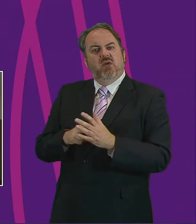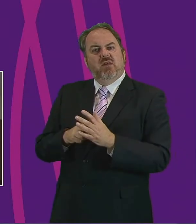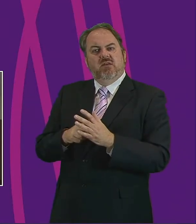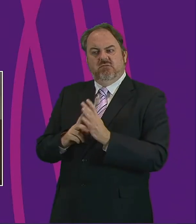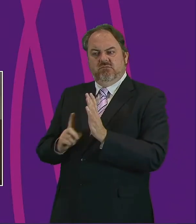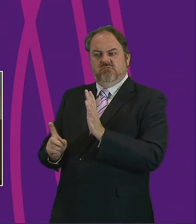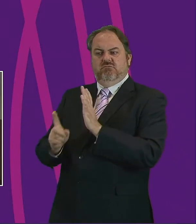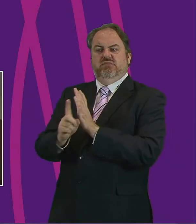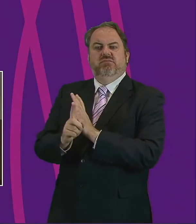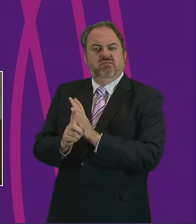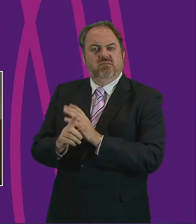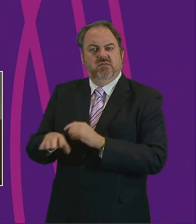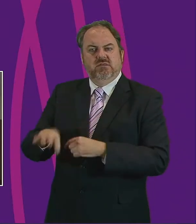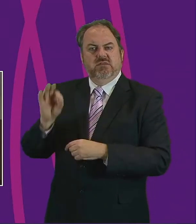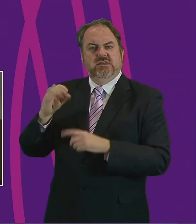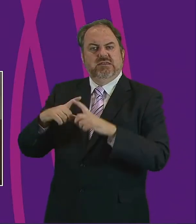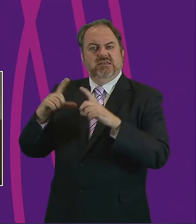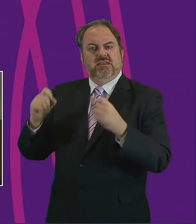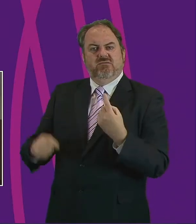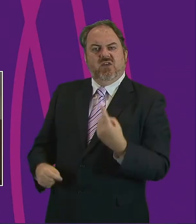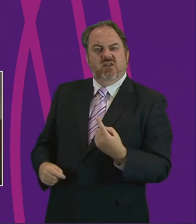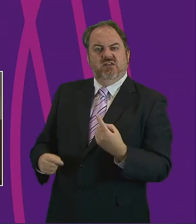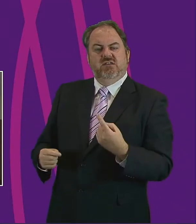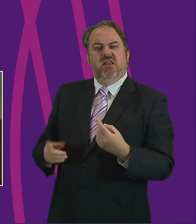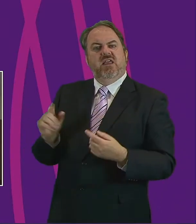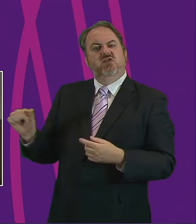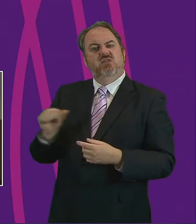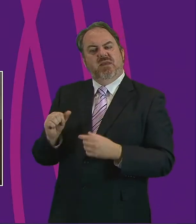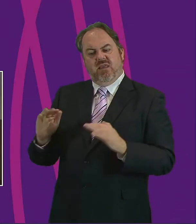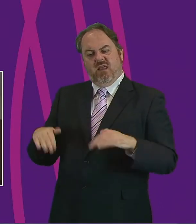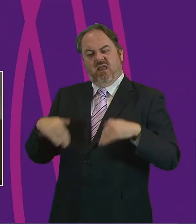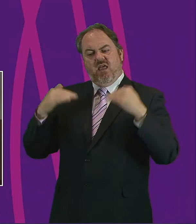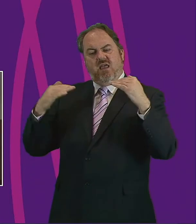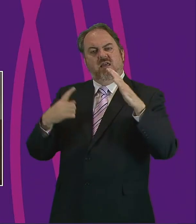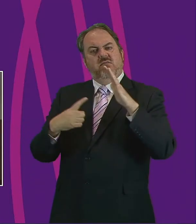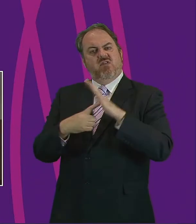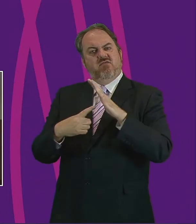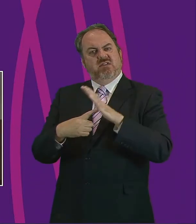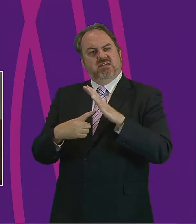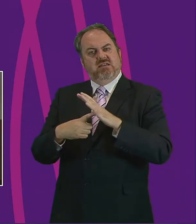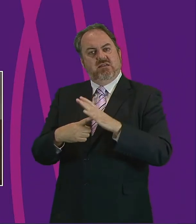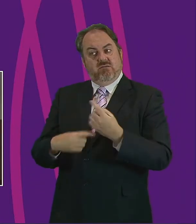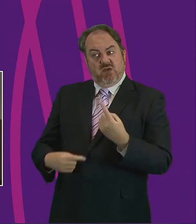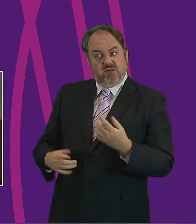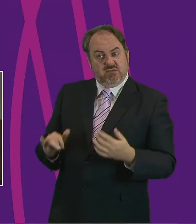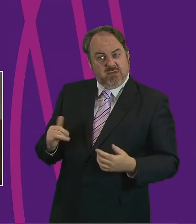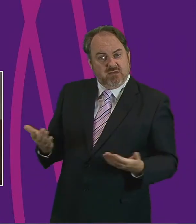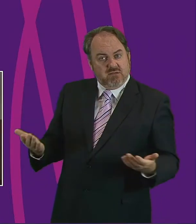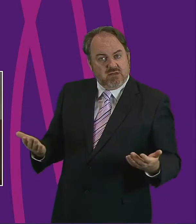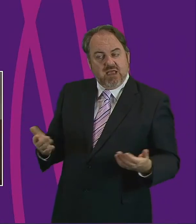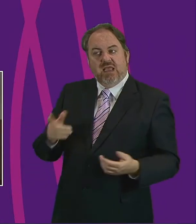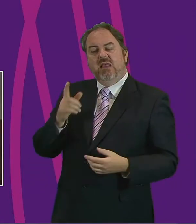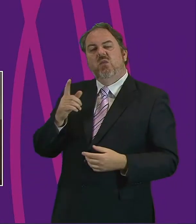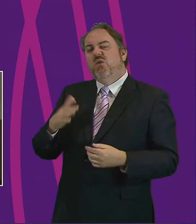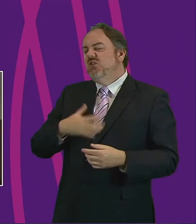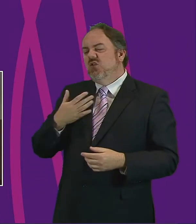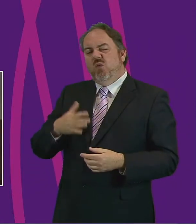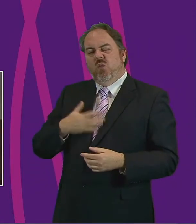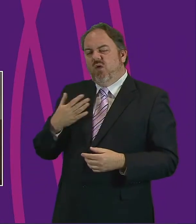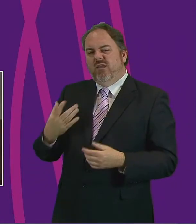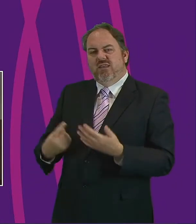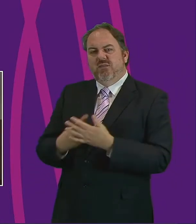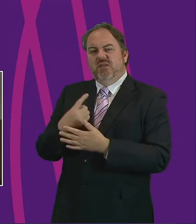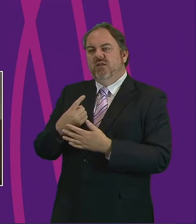limited supply of ferry tickets, perhaps on some priority basis. Is the government able to take steps to avoid any situation where